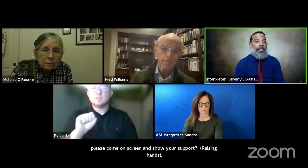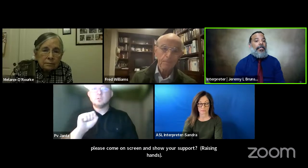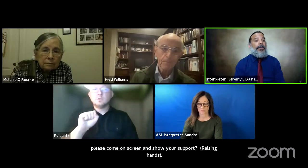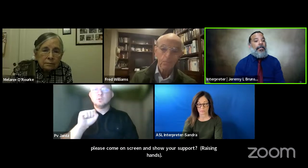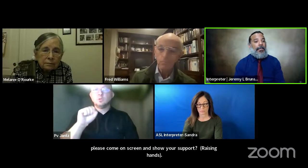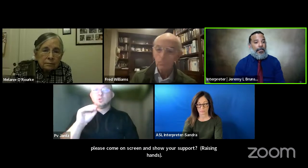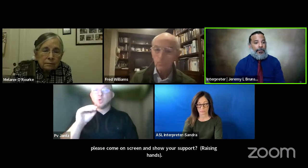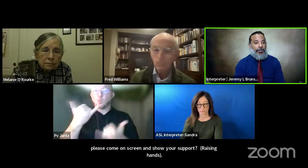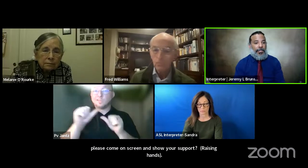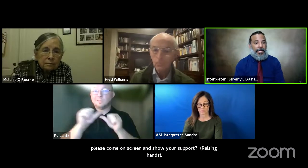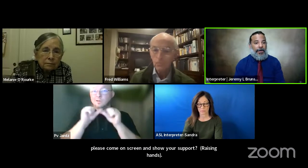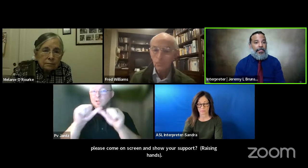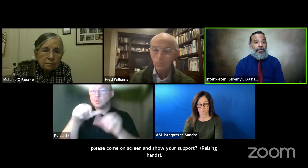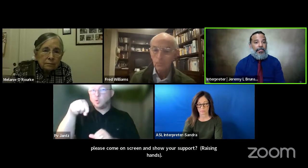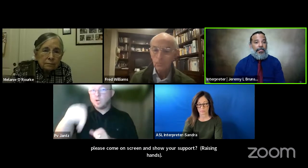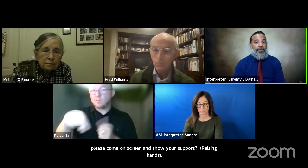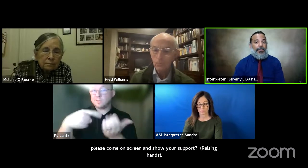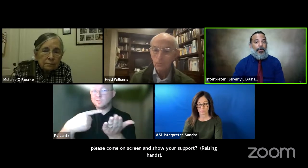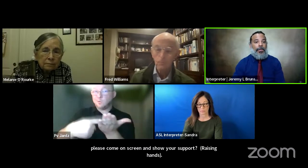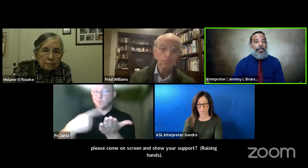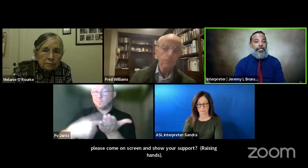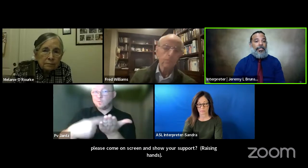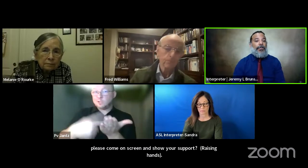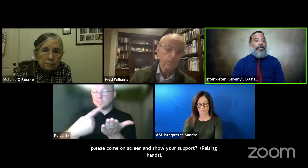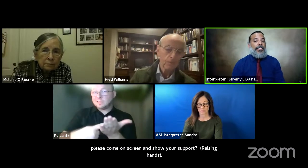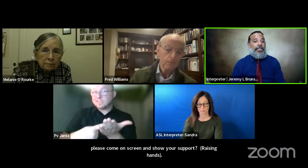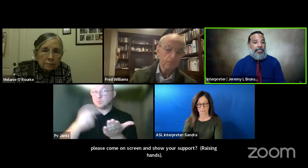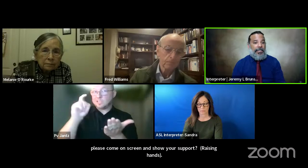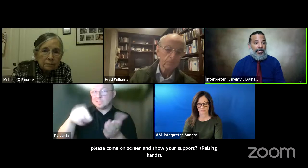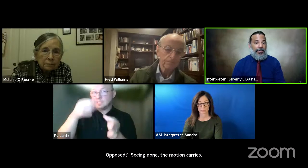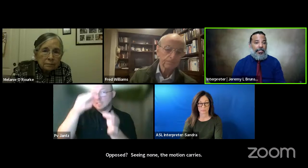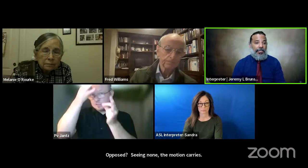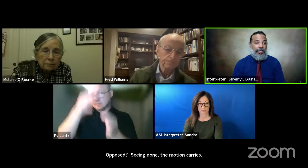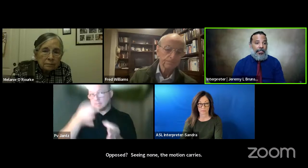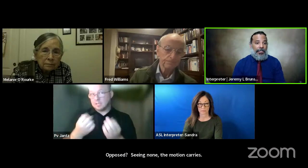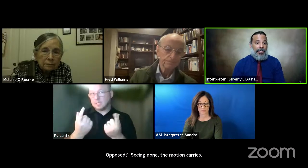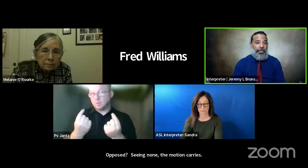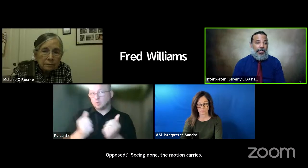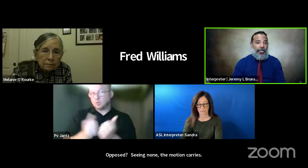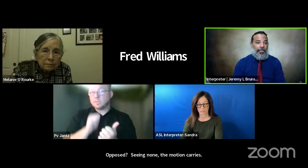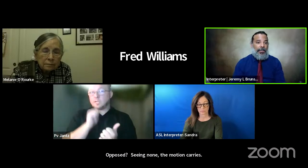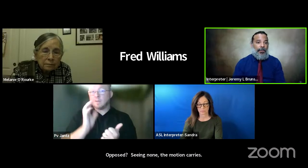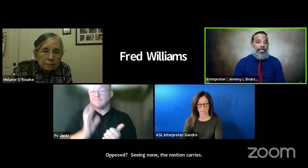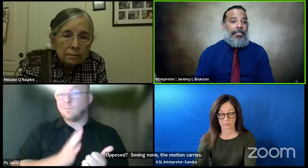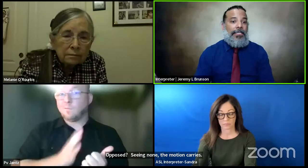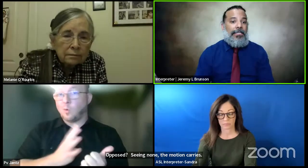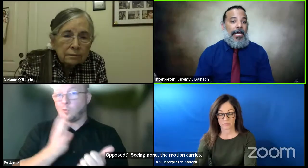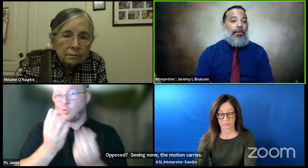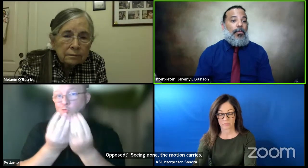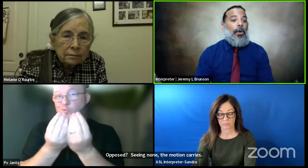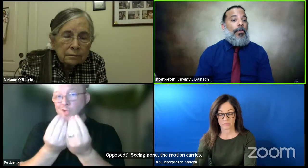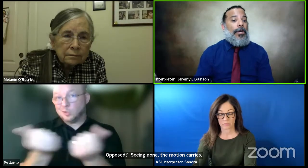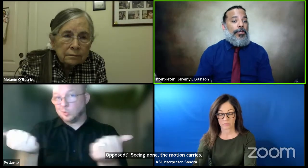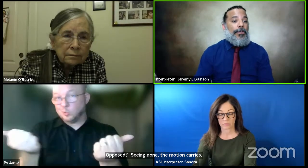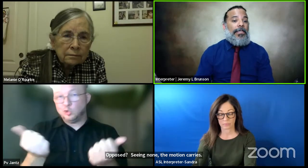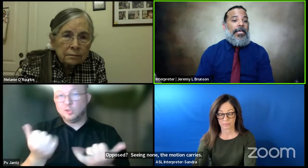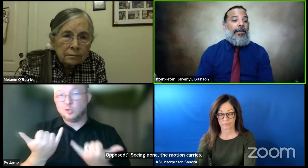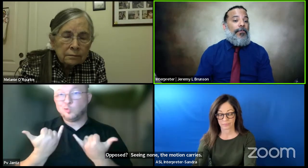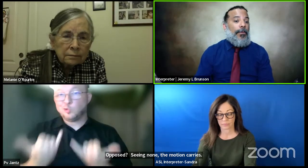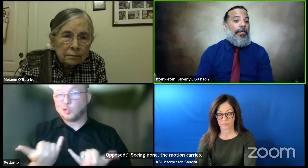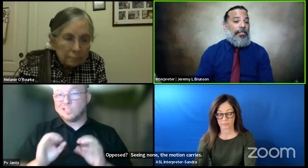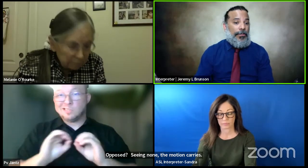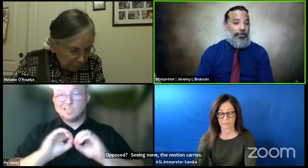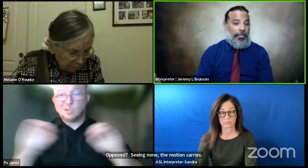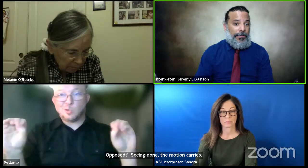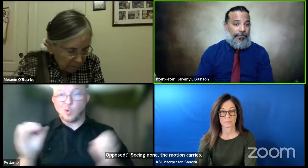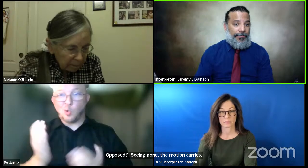Seeing none, the motion carries. So we'll continue this discussion. So we need to decide what we're going to do about the